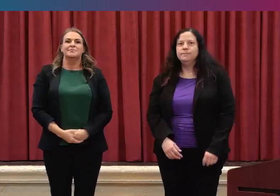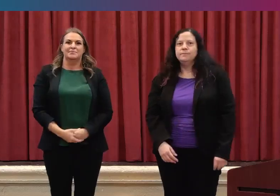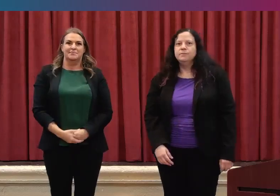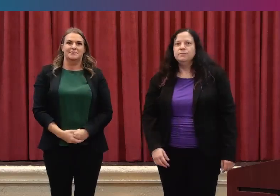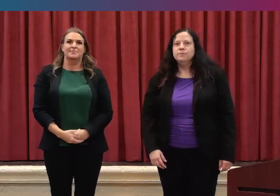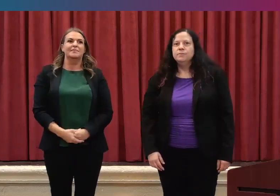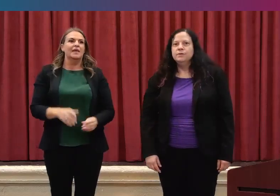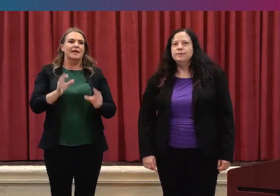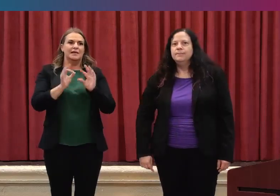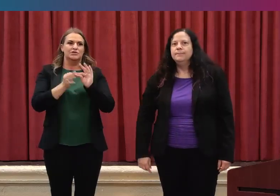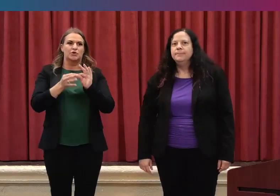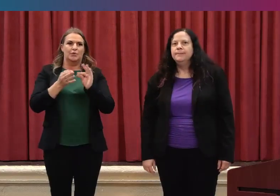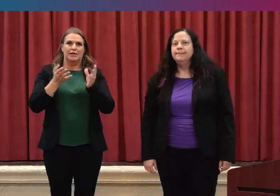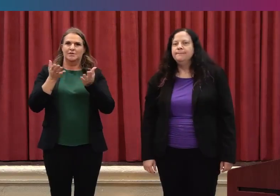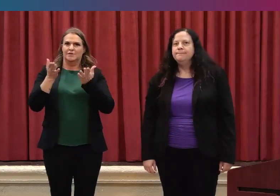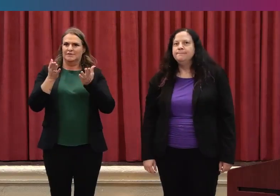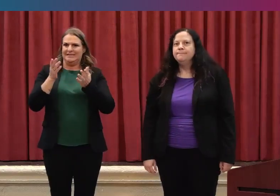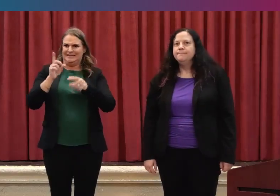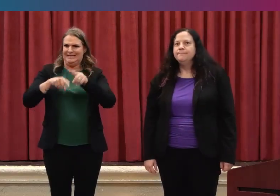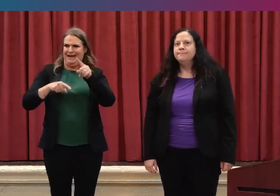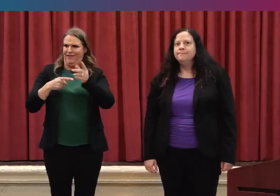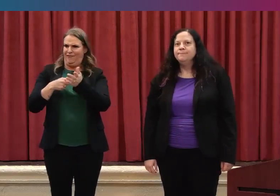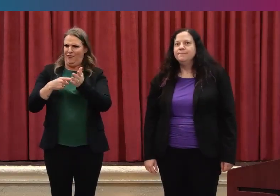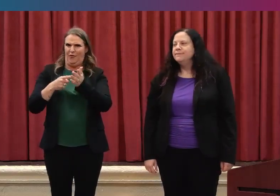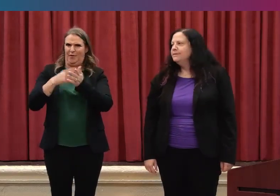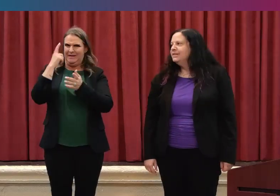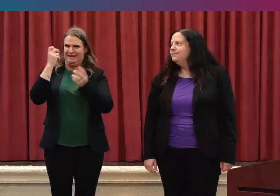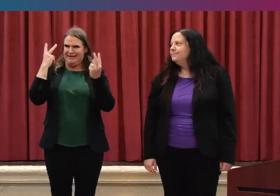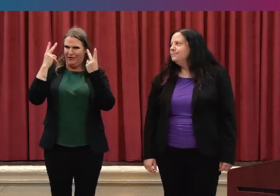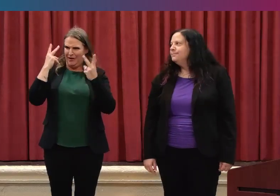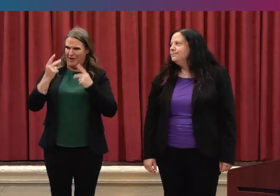that a business can't afford to pay that play.